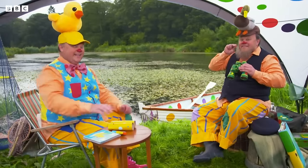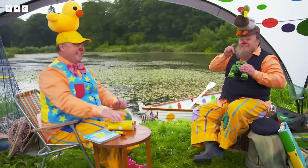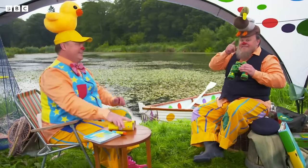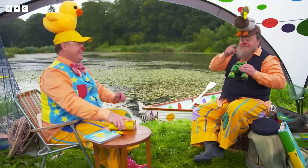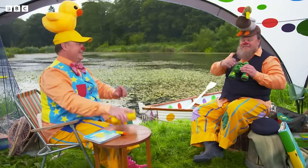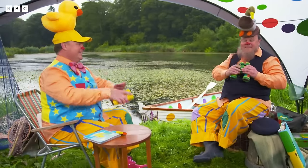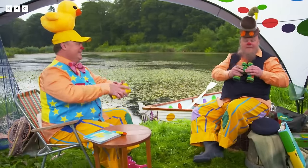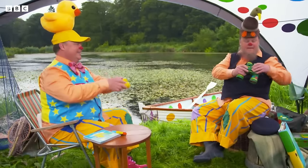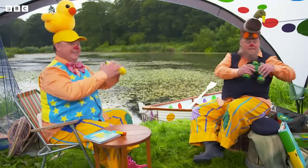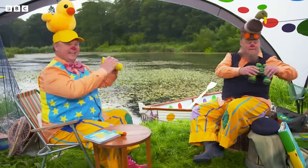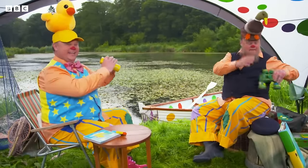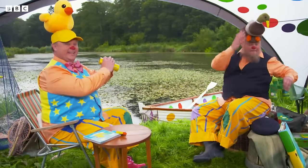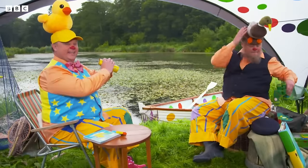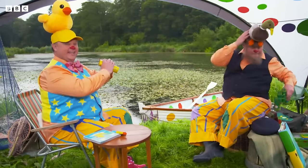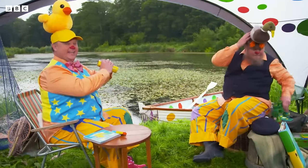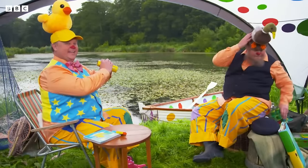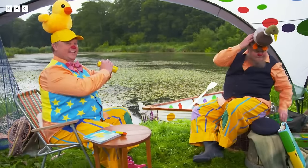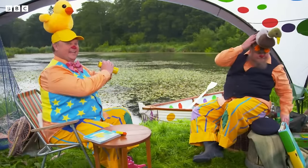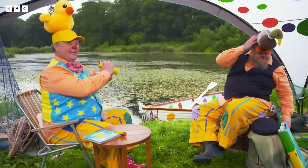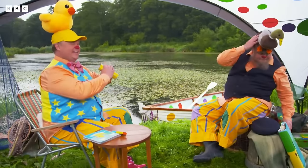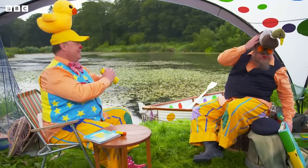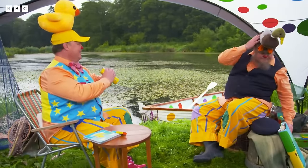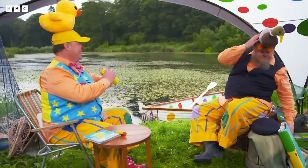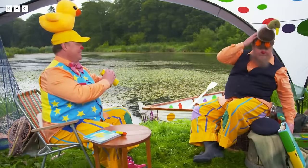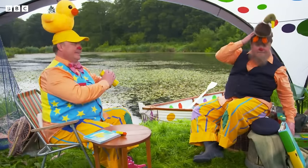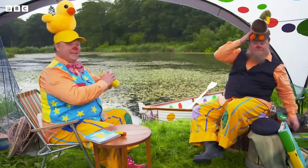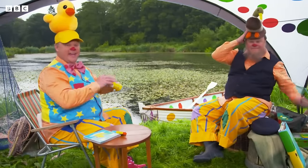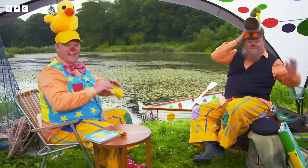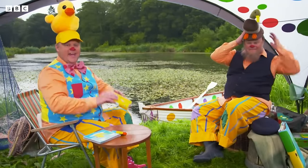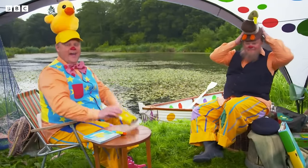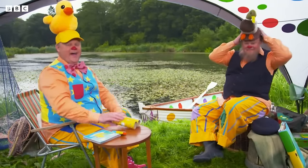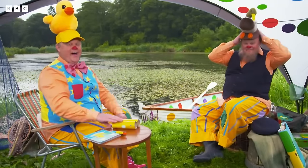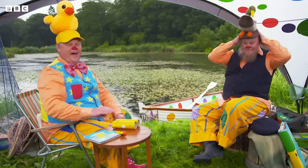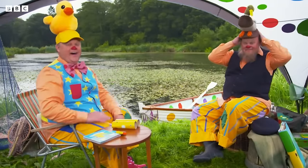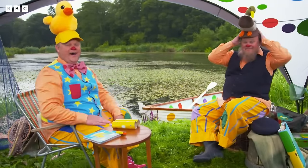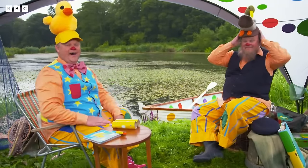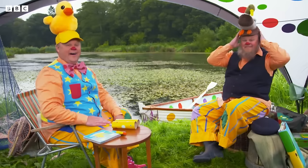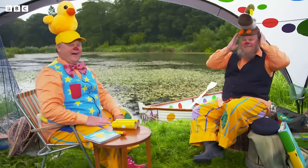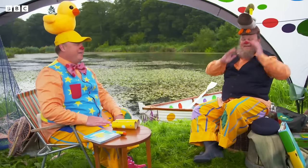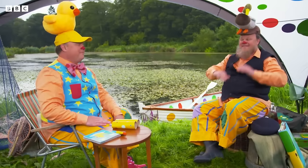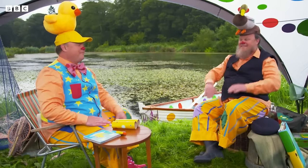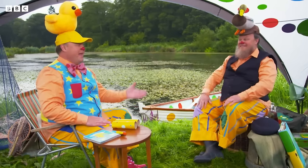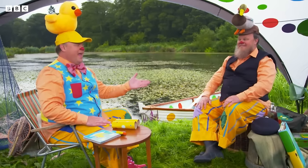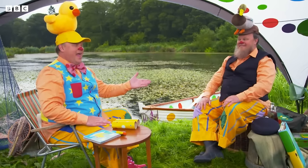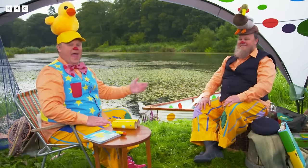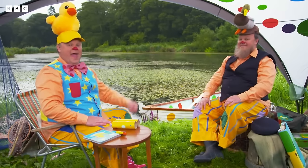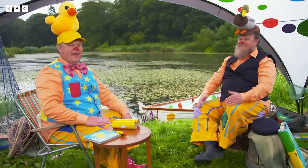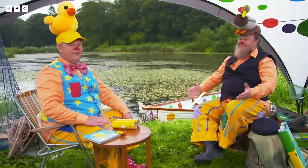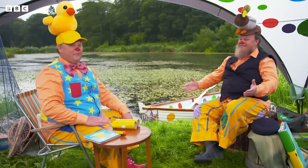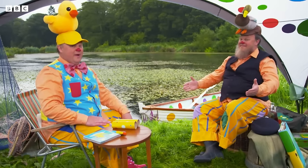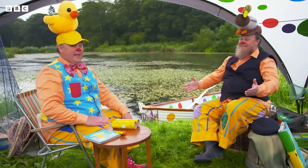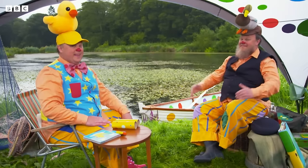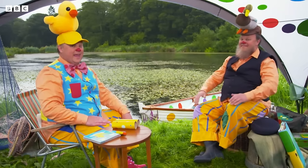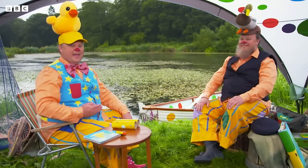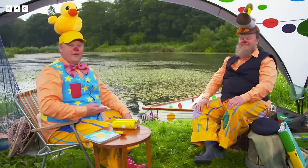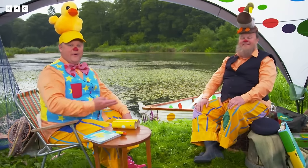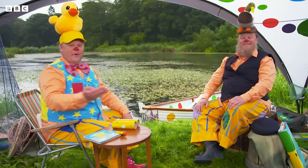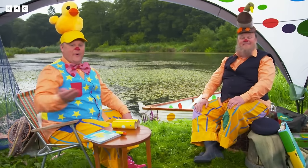Thank you, Mr. Tumble. We think you're a star. Aww. And we think you're